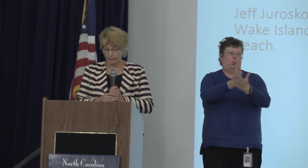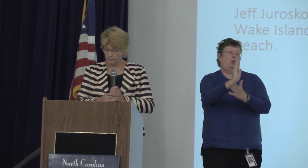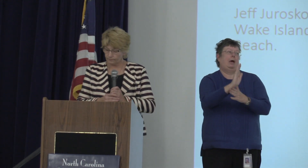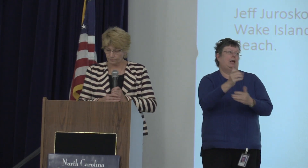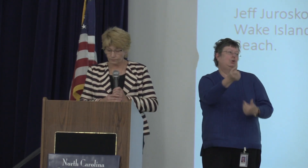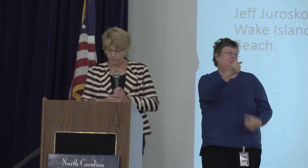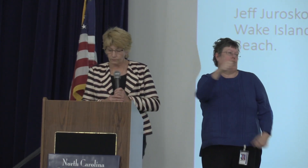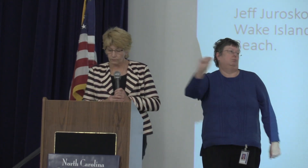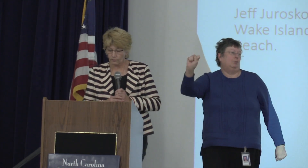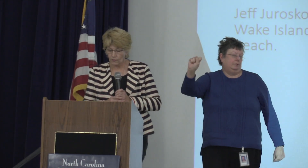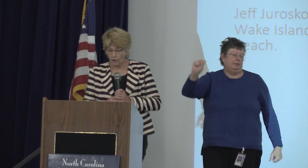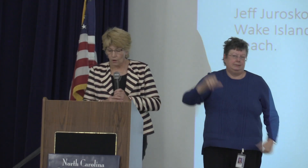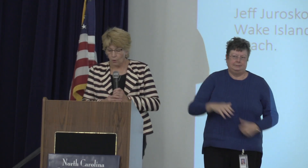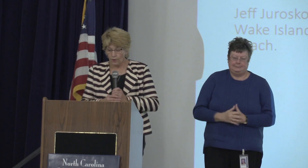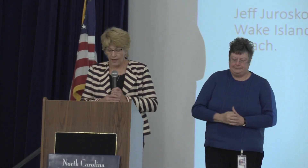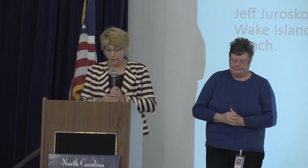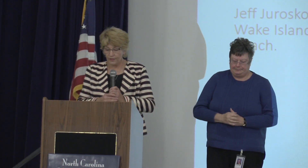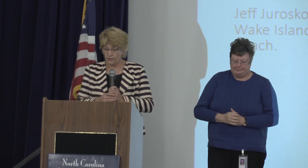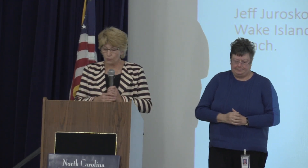do that.